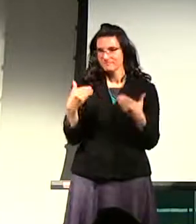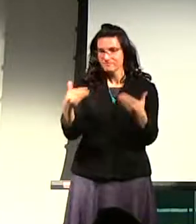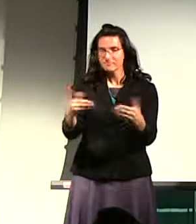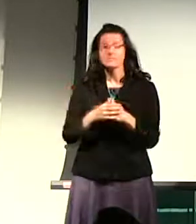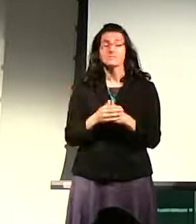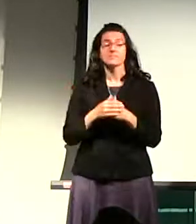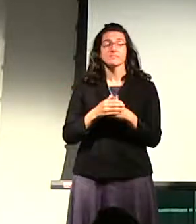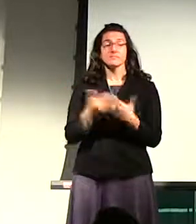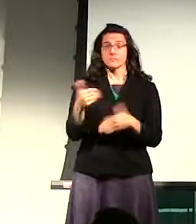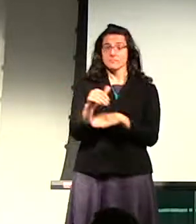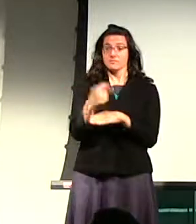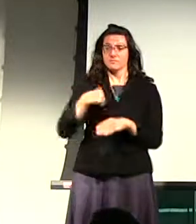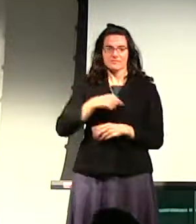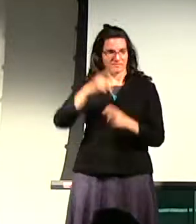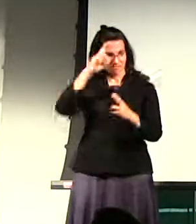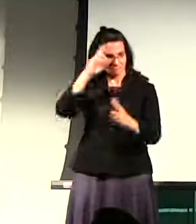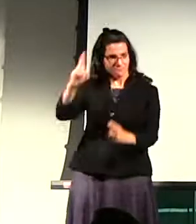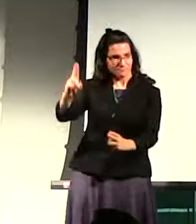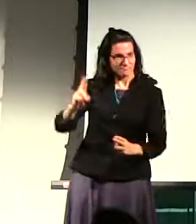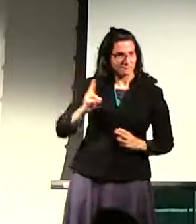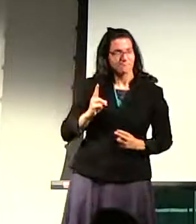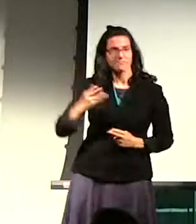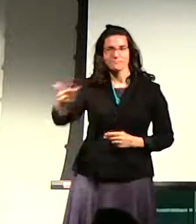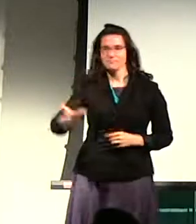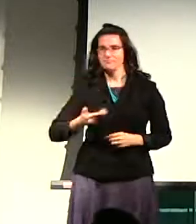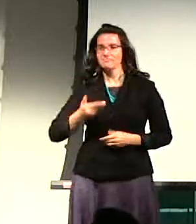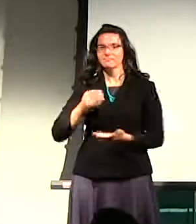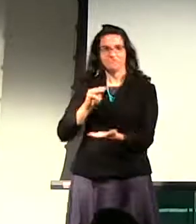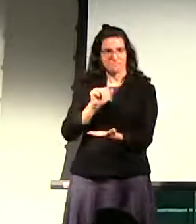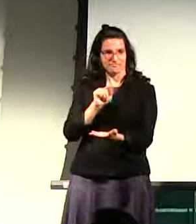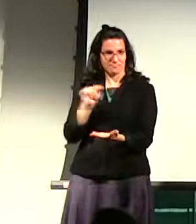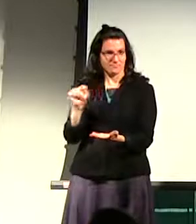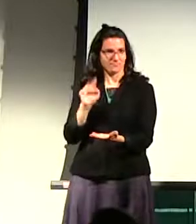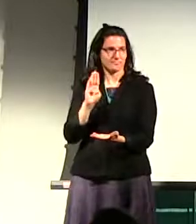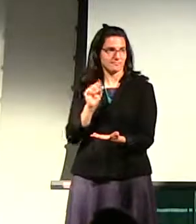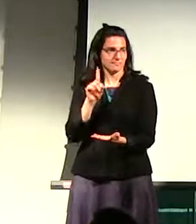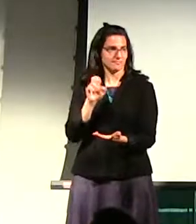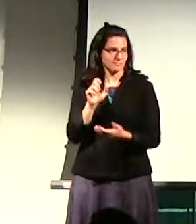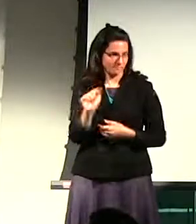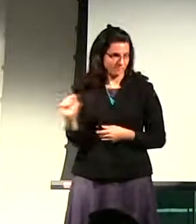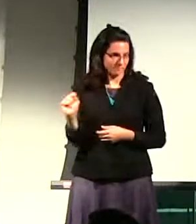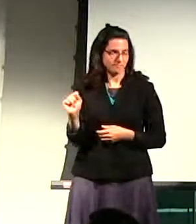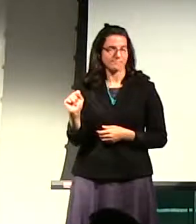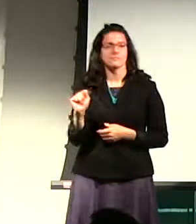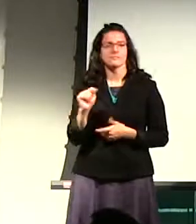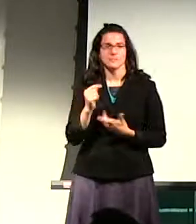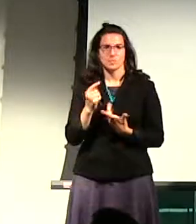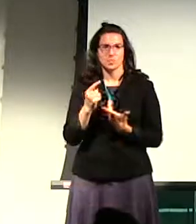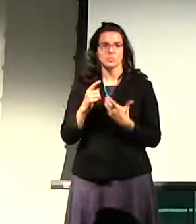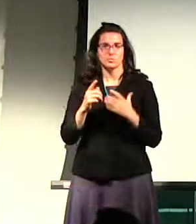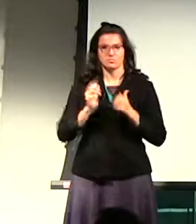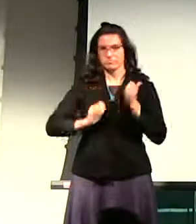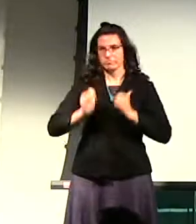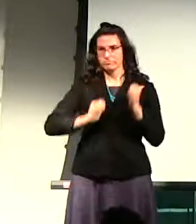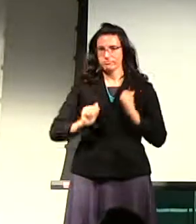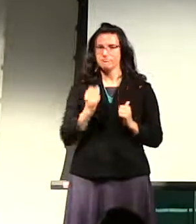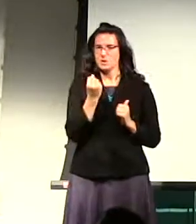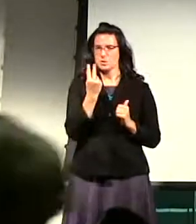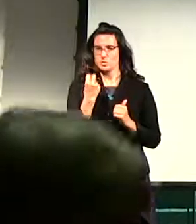as part of 12, a series of performative koans. Tonight represents Chapter 3 in a collection